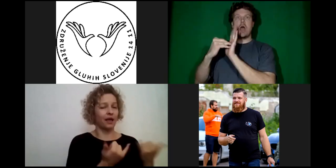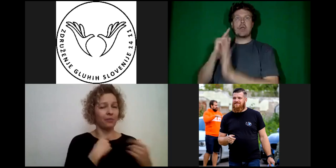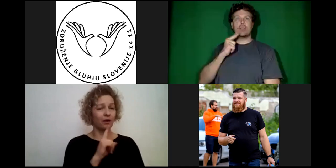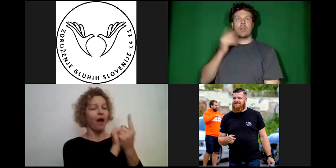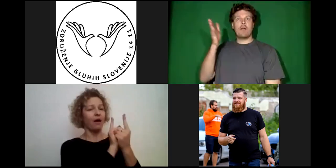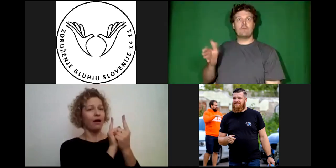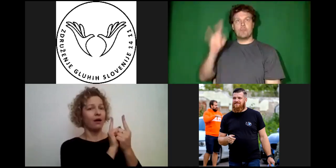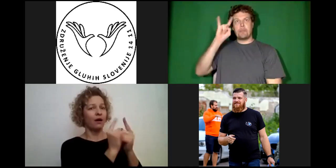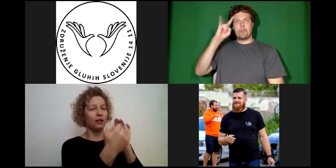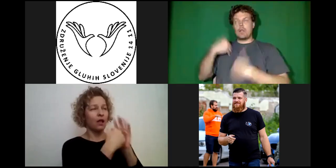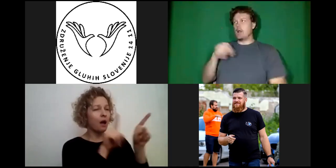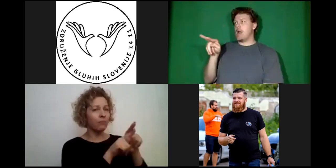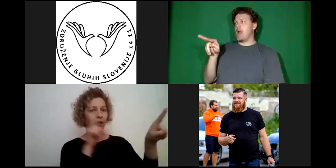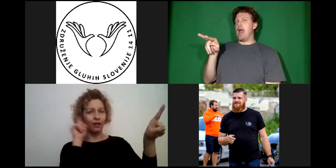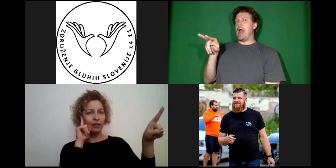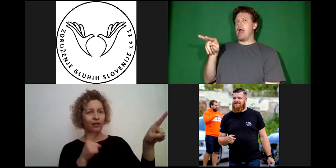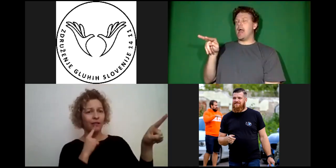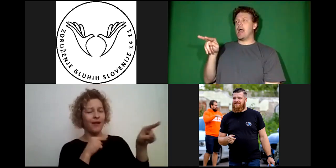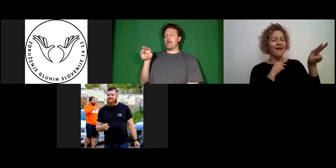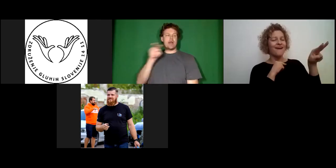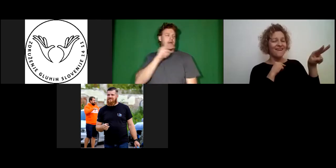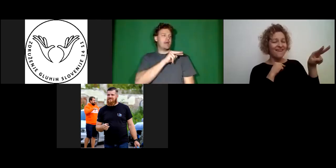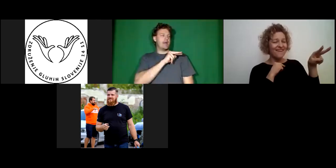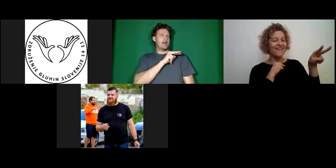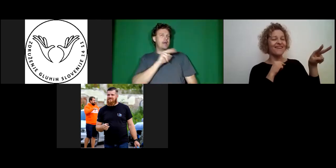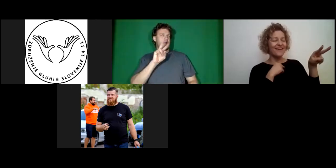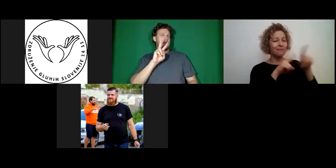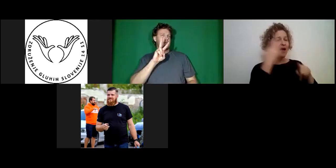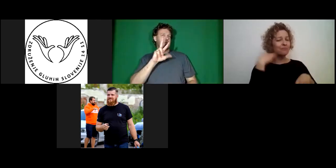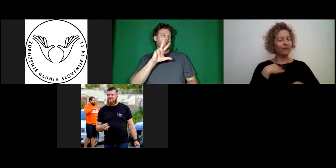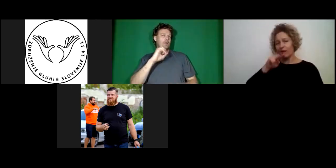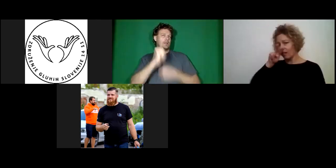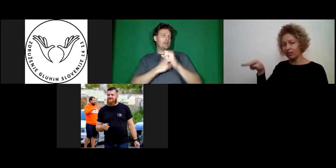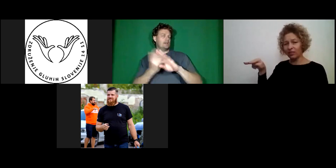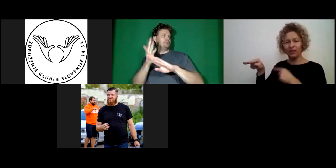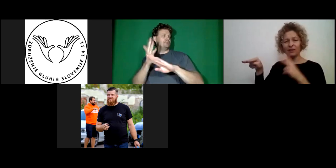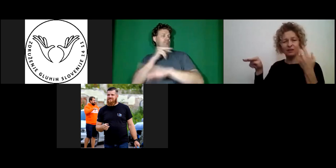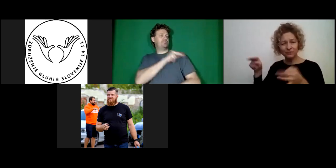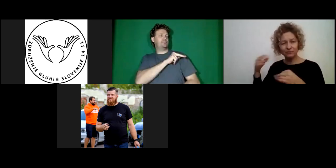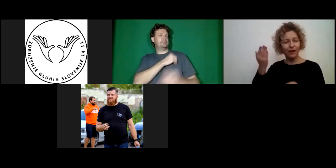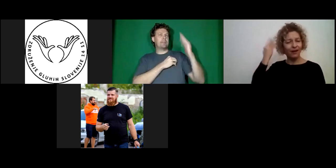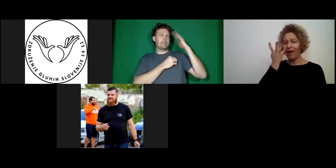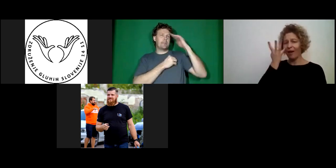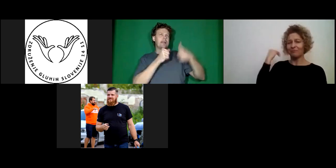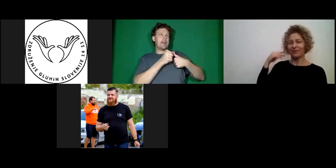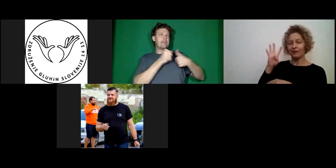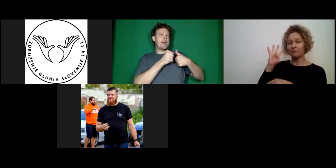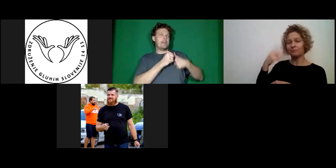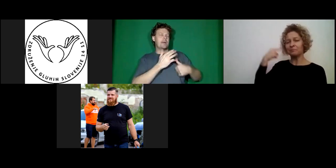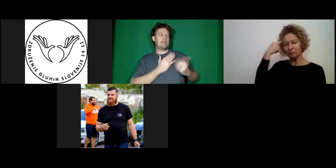communication. And now he met me, the second deaf person in his life, and he